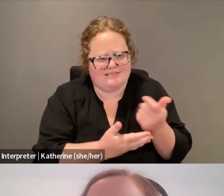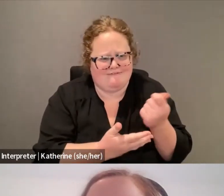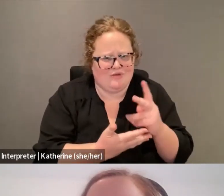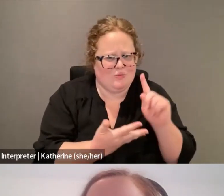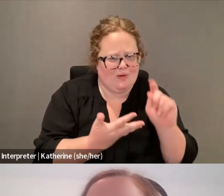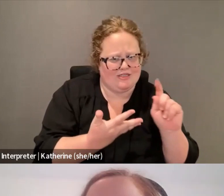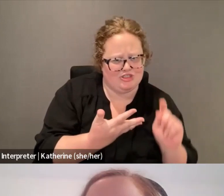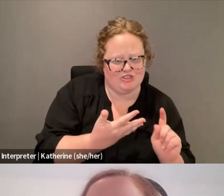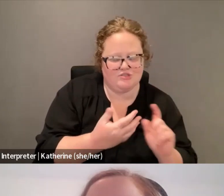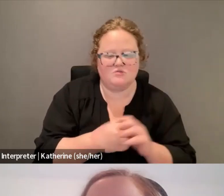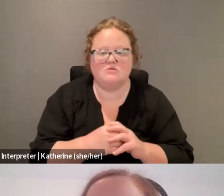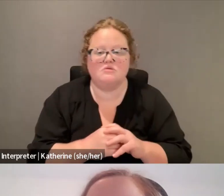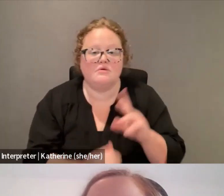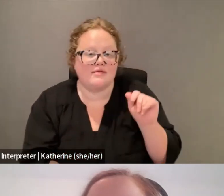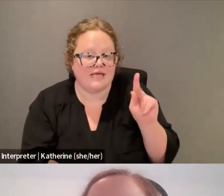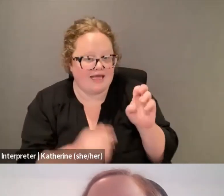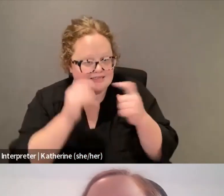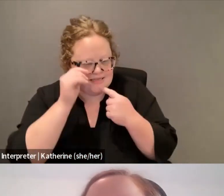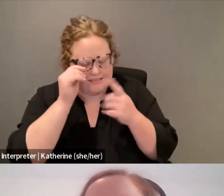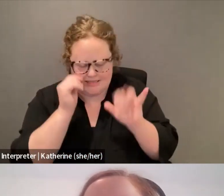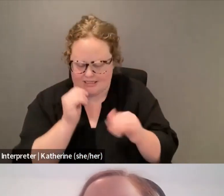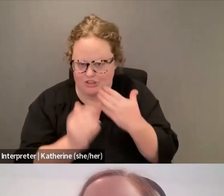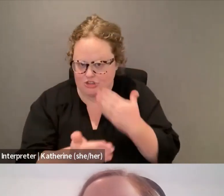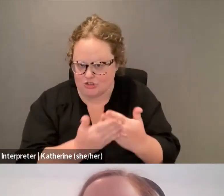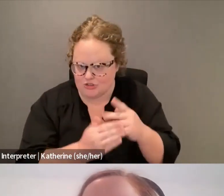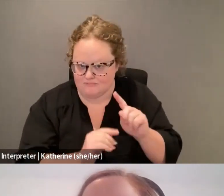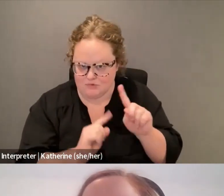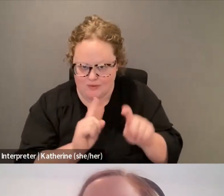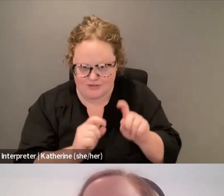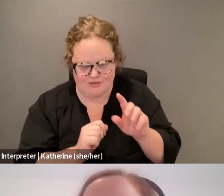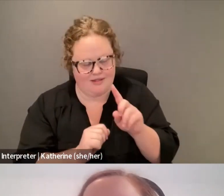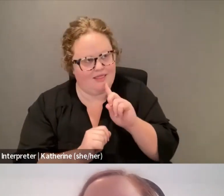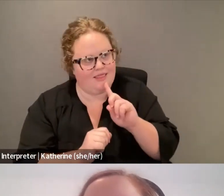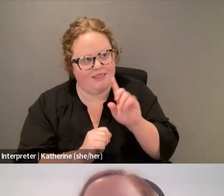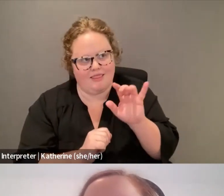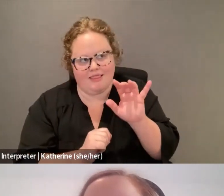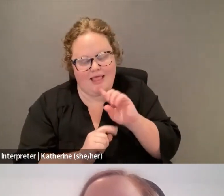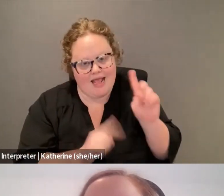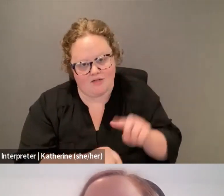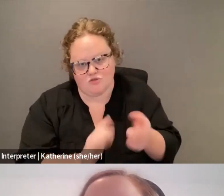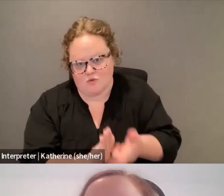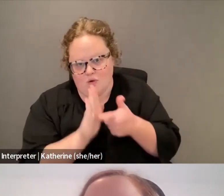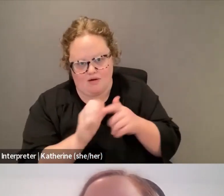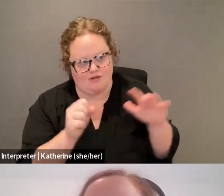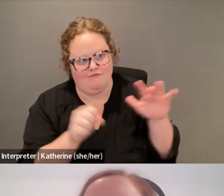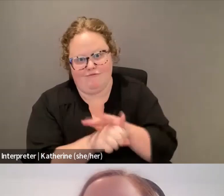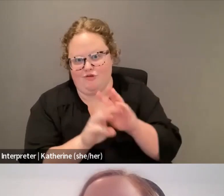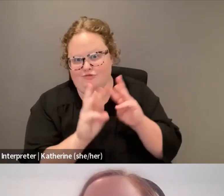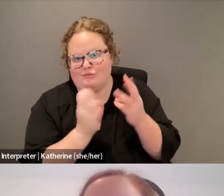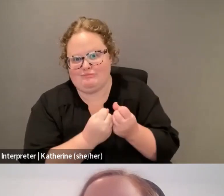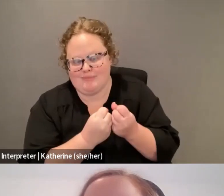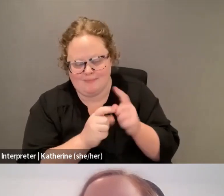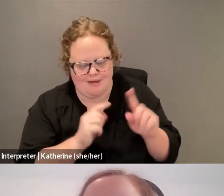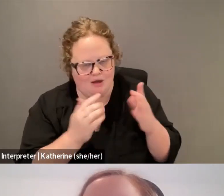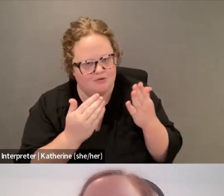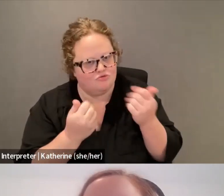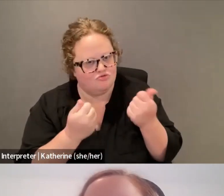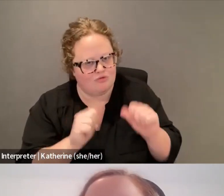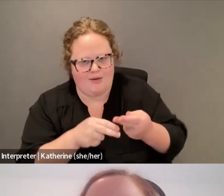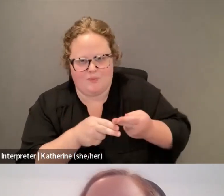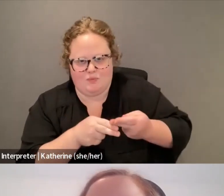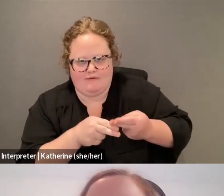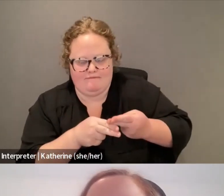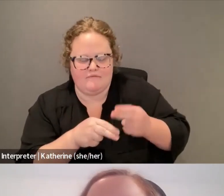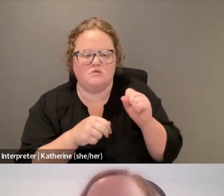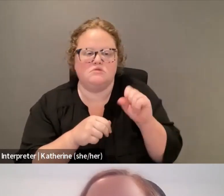great question. It's a whole webinar, so I'm going to try to keep it brief. It's such a good question. So support broker rates